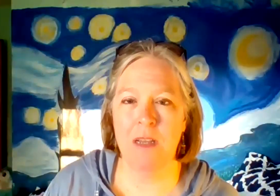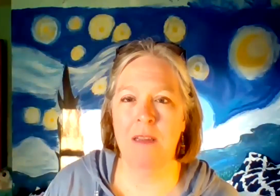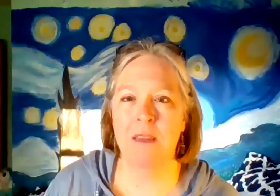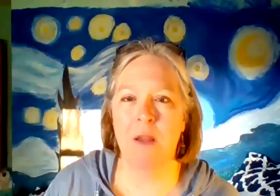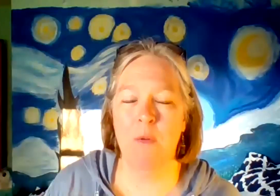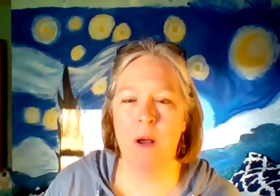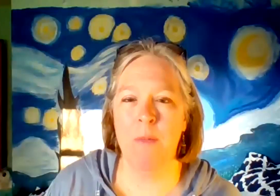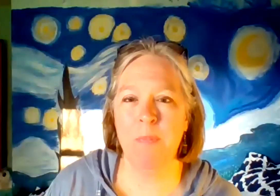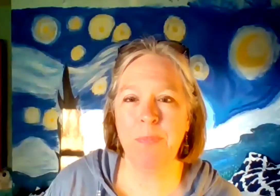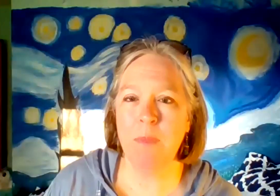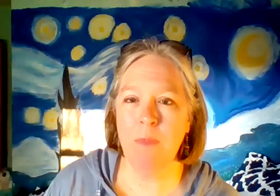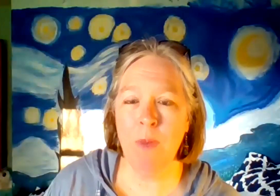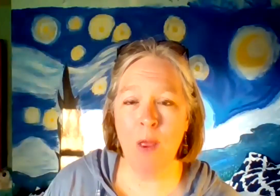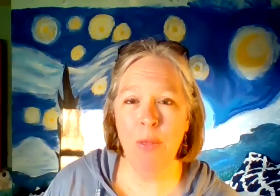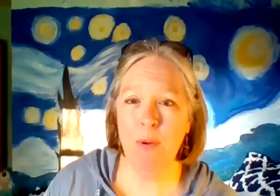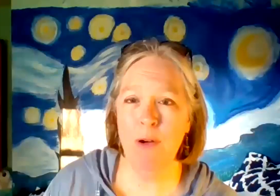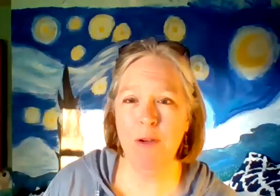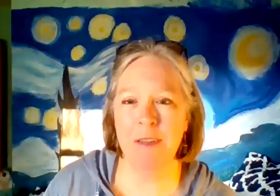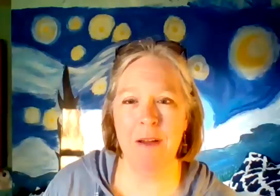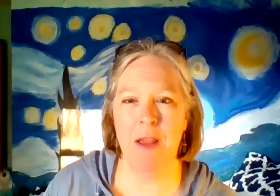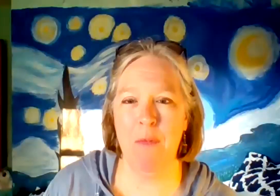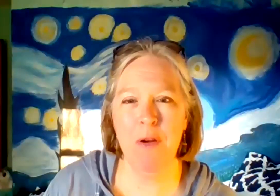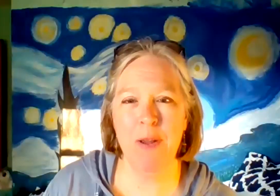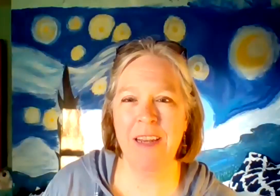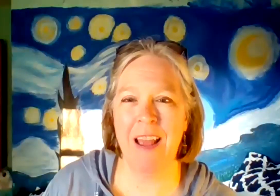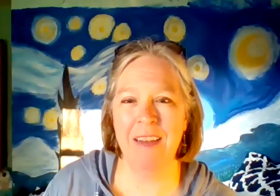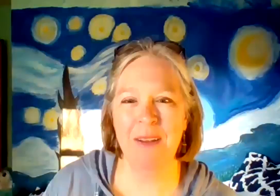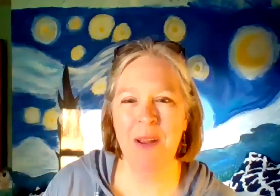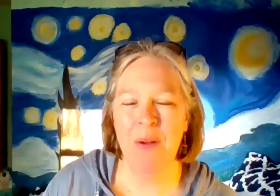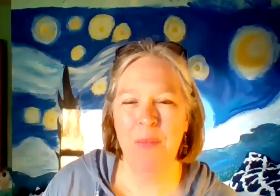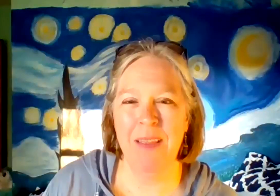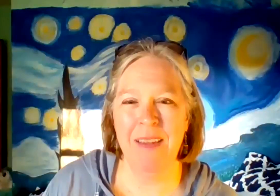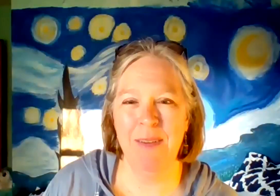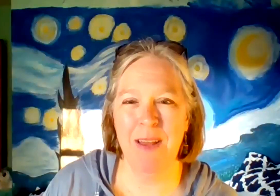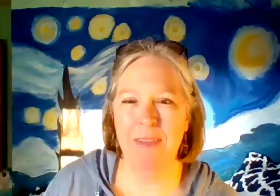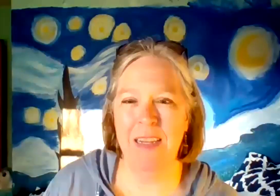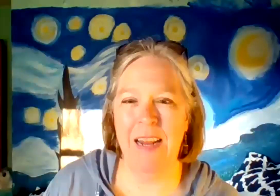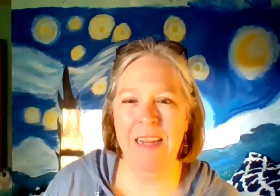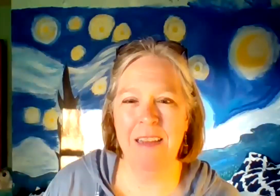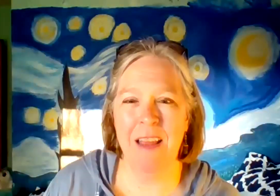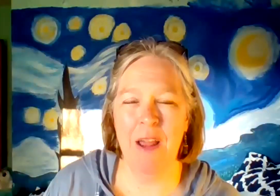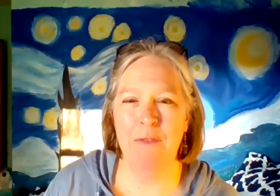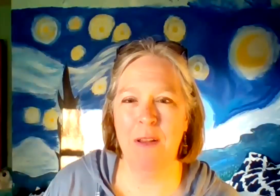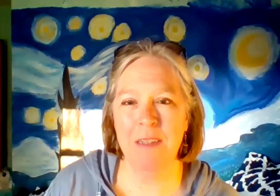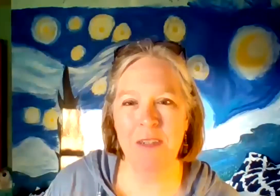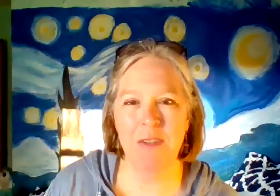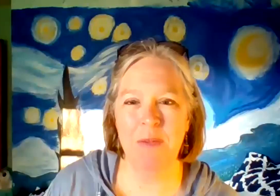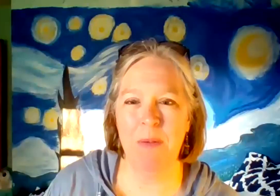And so through our Girl Scout network, we connected with these two lovely ladies, and they have volunteered to be